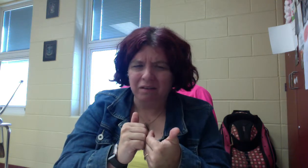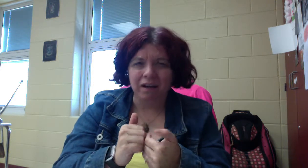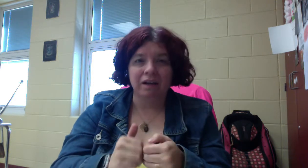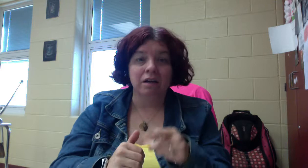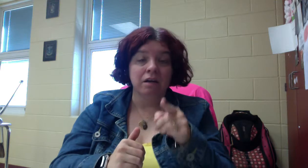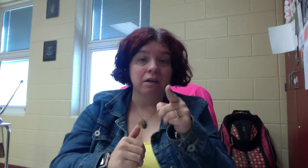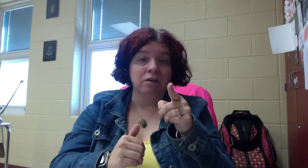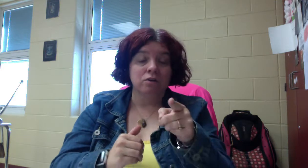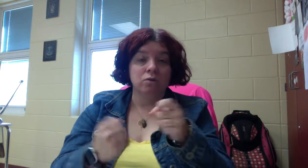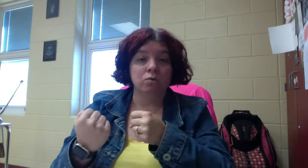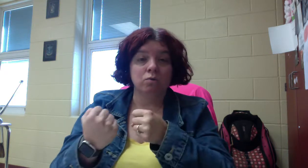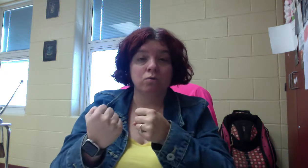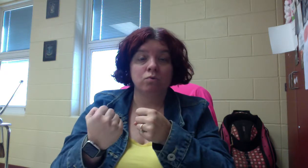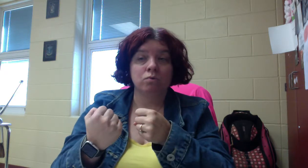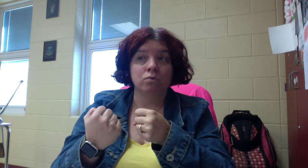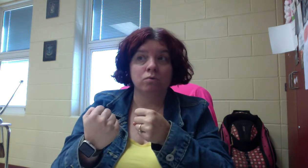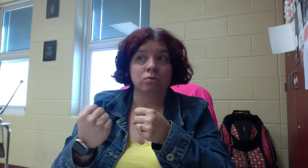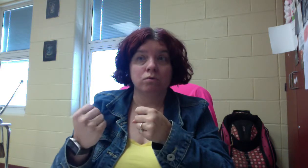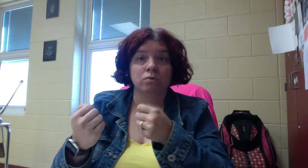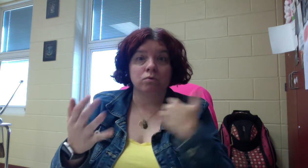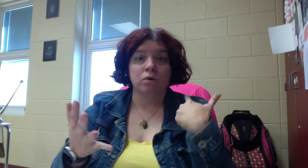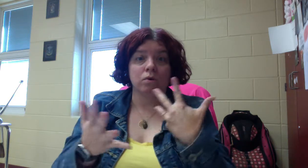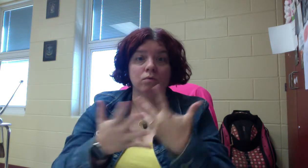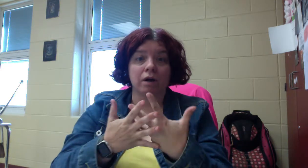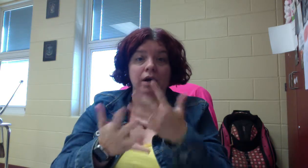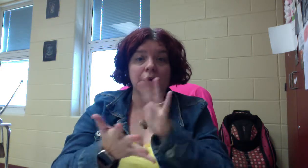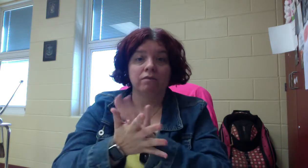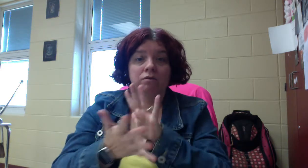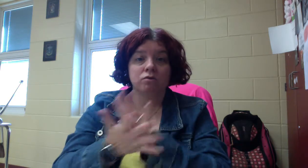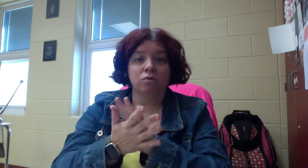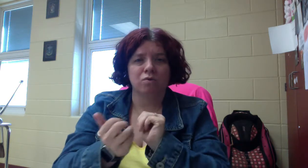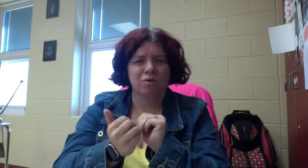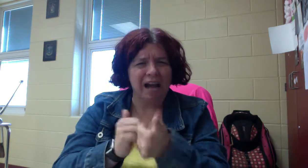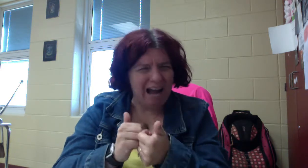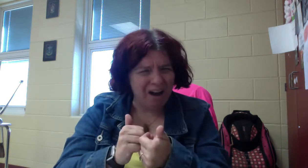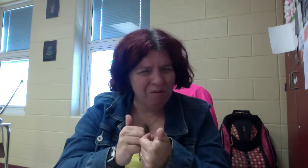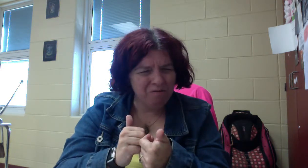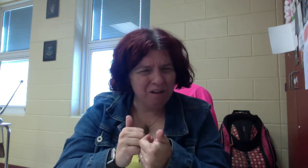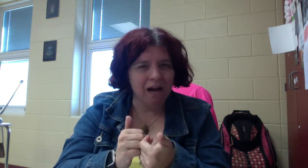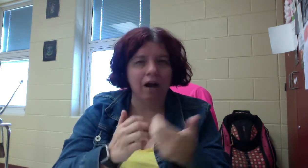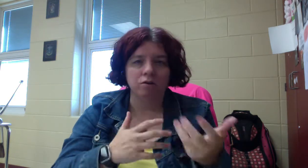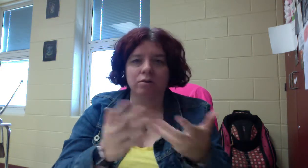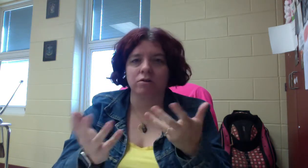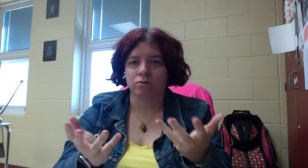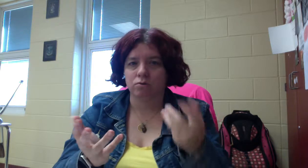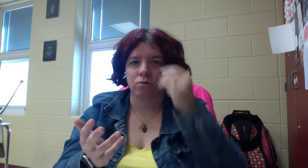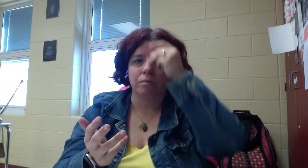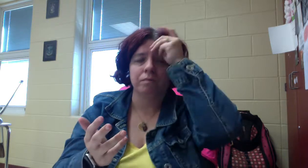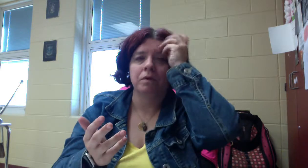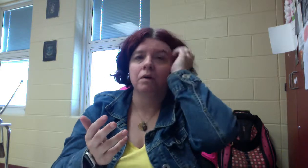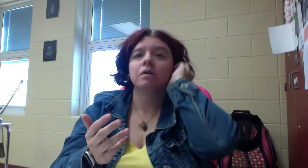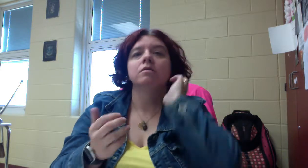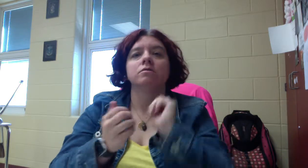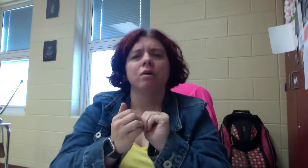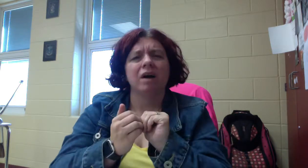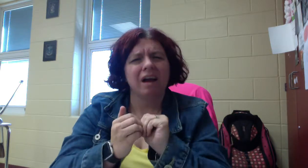Okay, you arrive school how? How do you get to school? So,